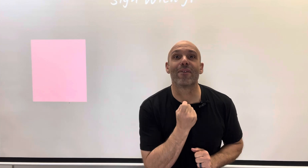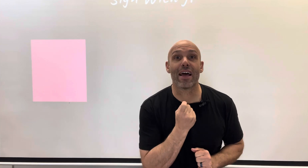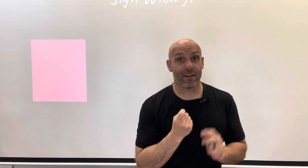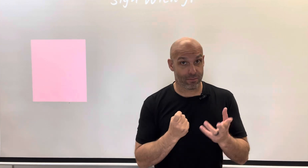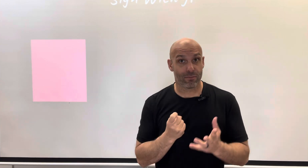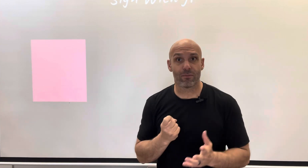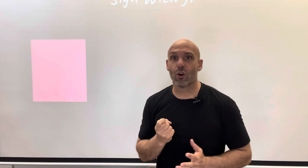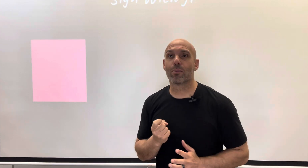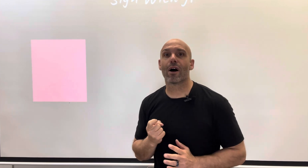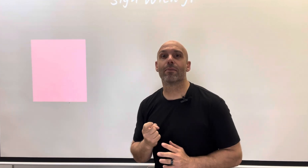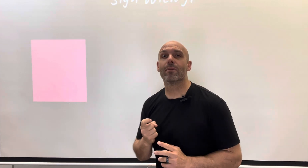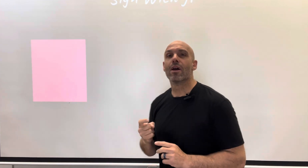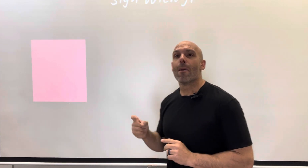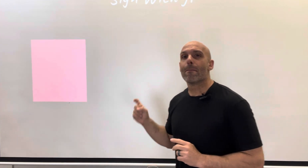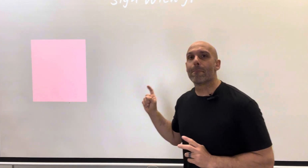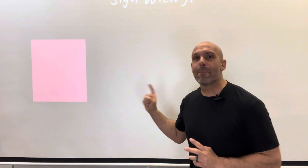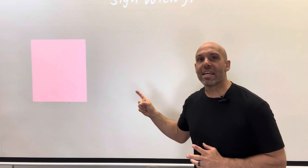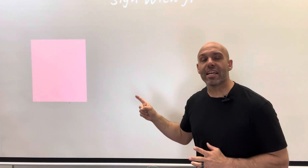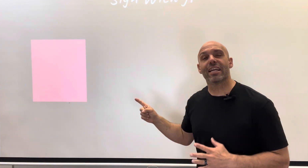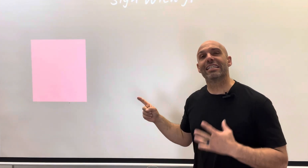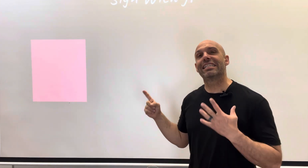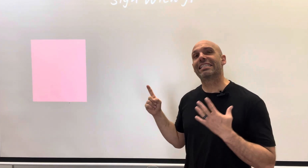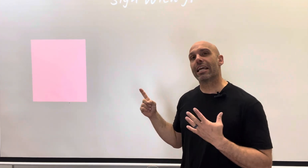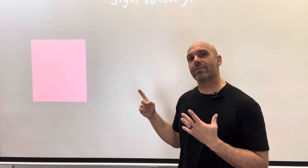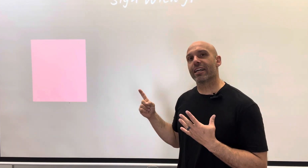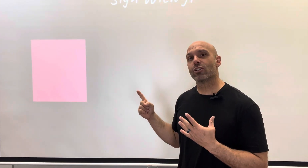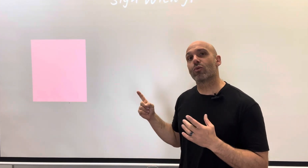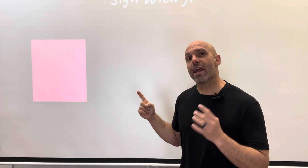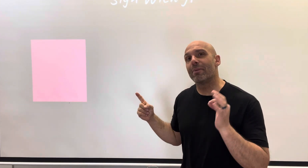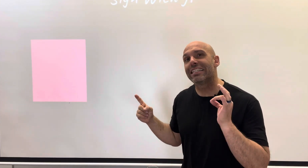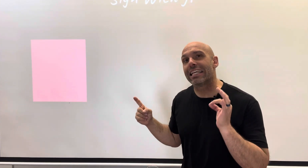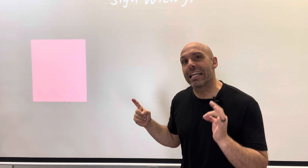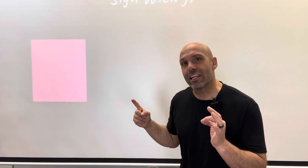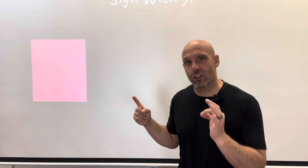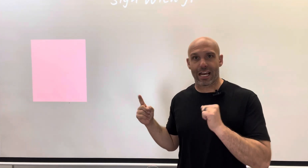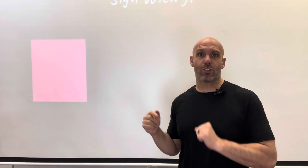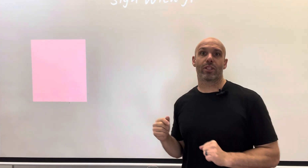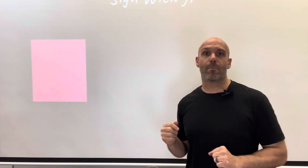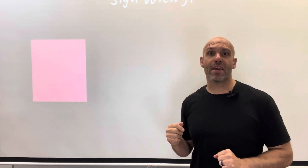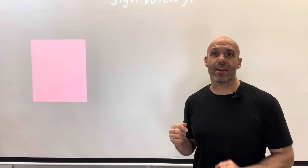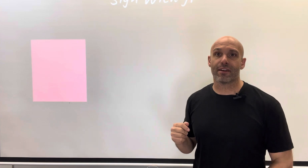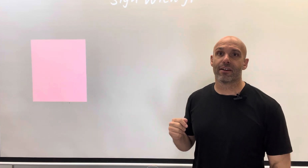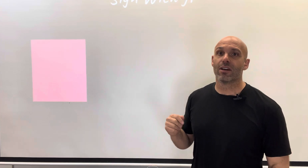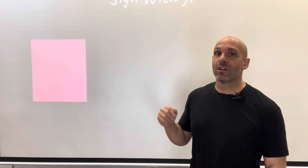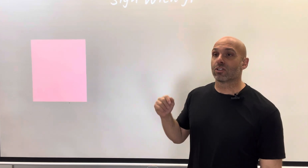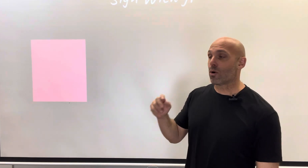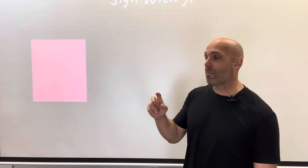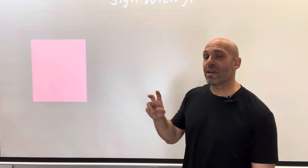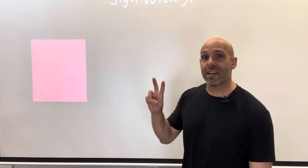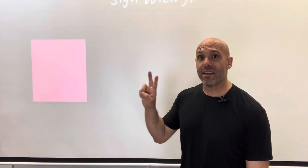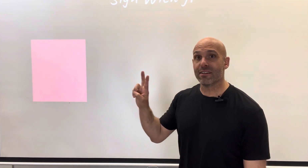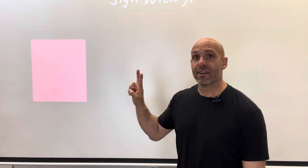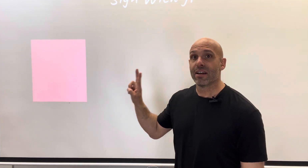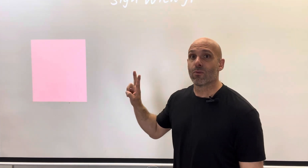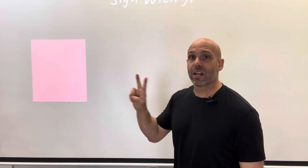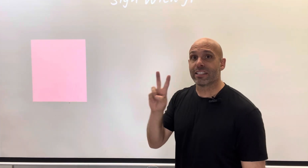red. No problem. P is the same sign as red, but it's initialized with a P. So a P, we're going to take